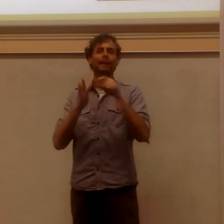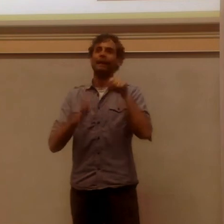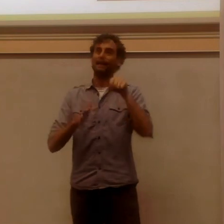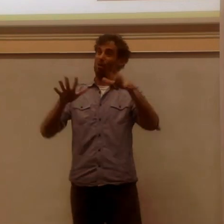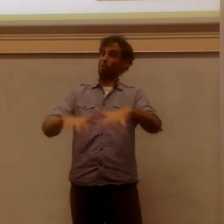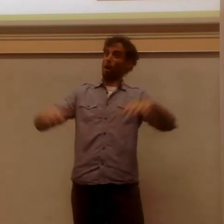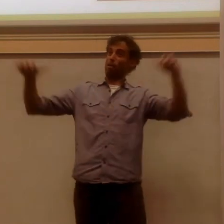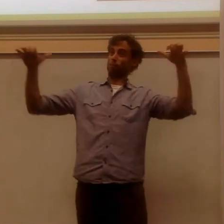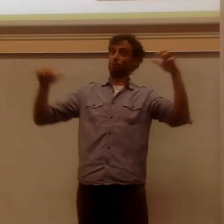Kosa.